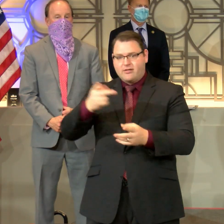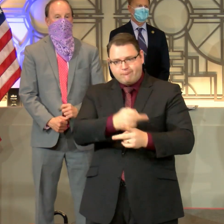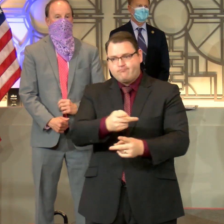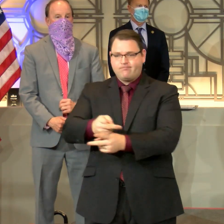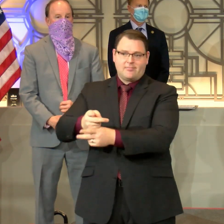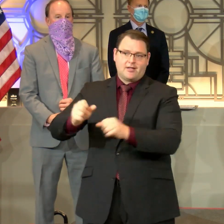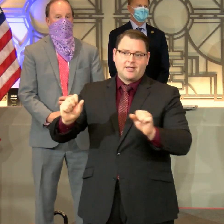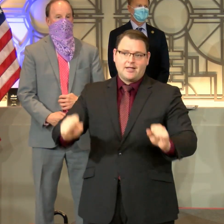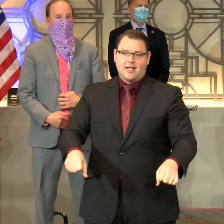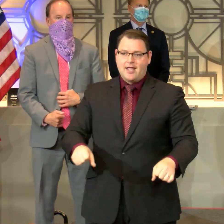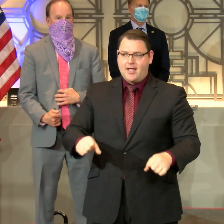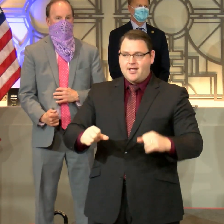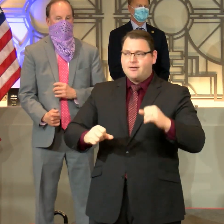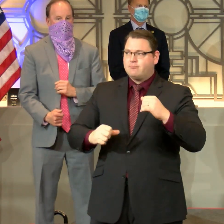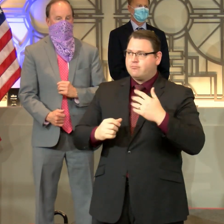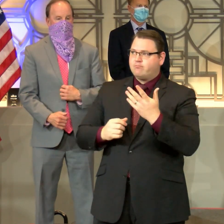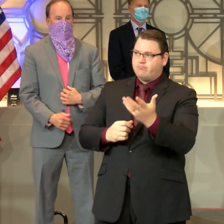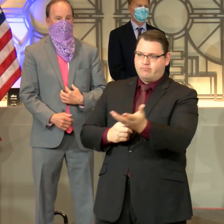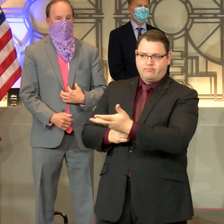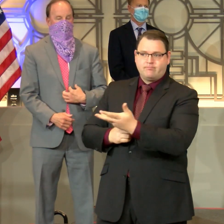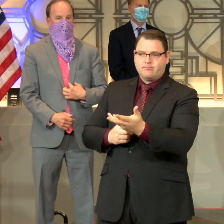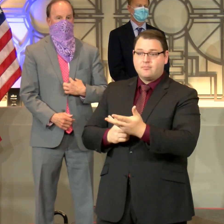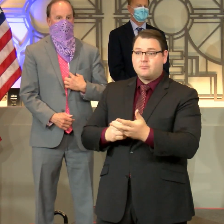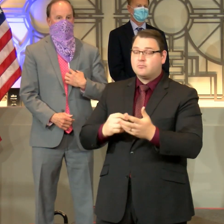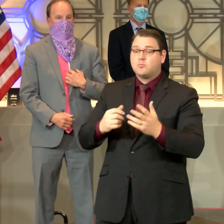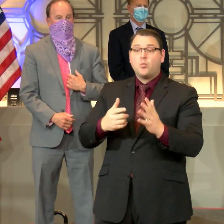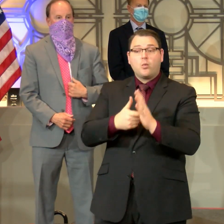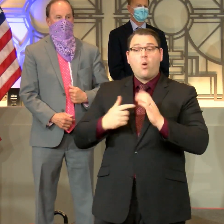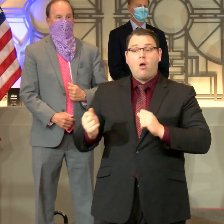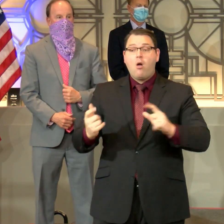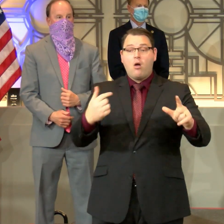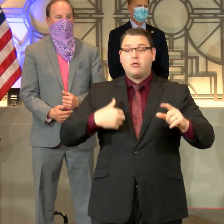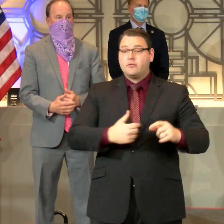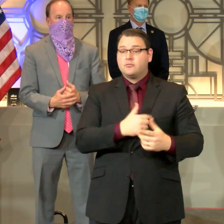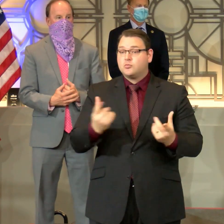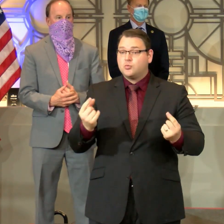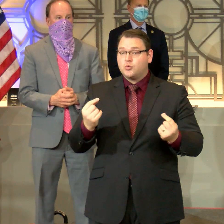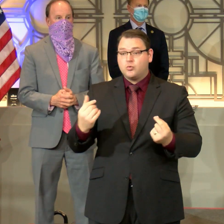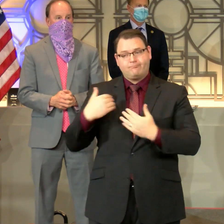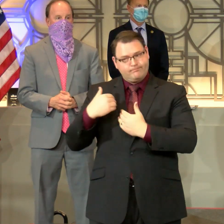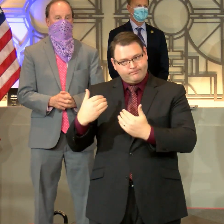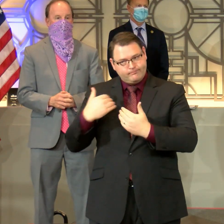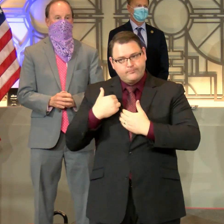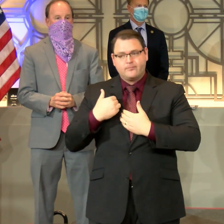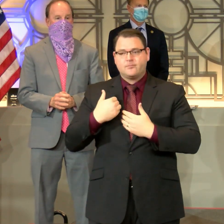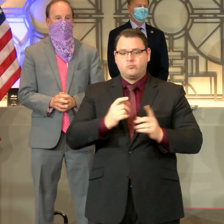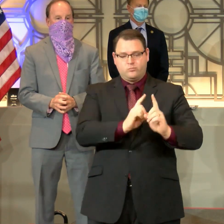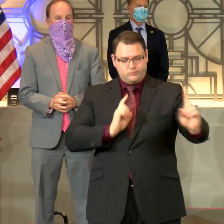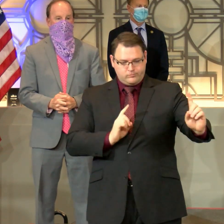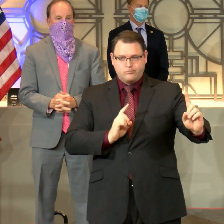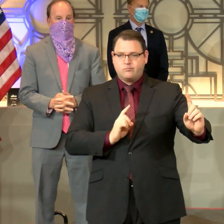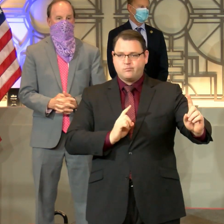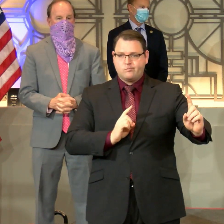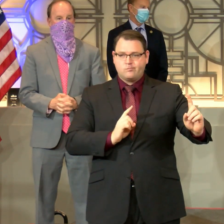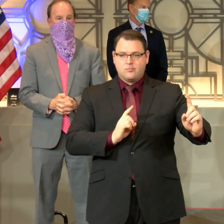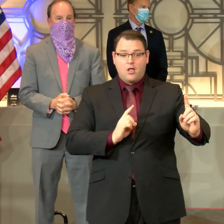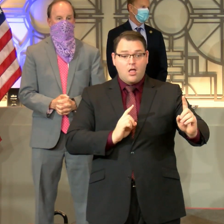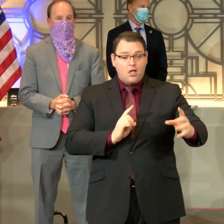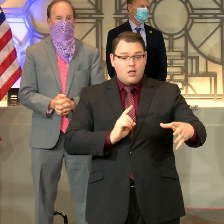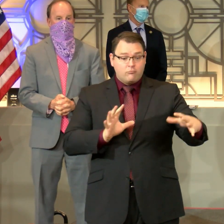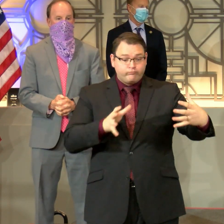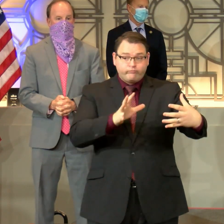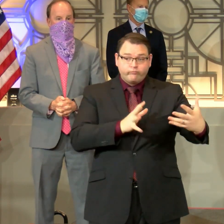us to continue to engage in social distancing, even more so in the month of March, to continue to